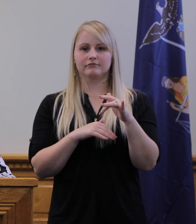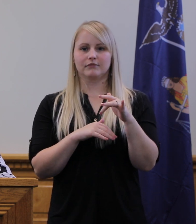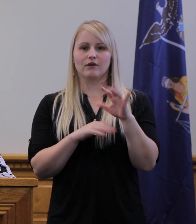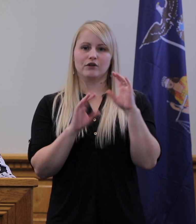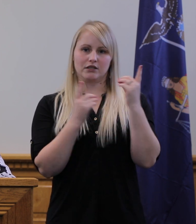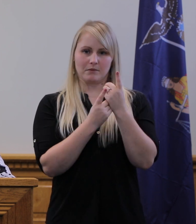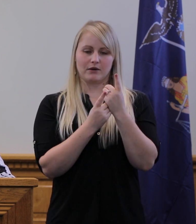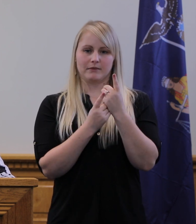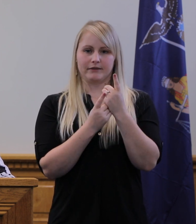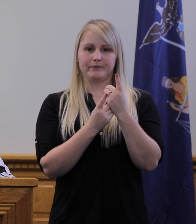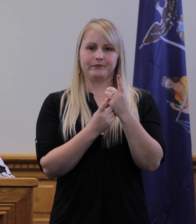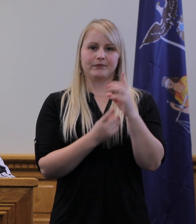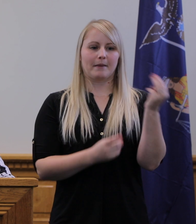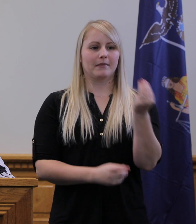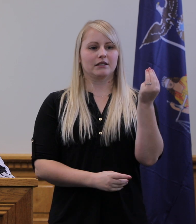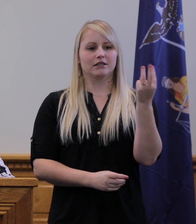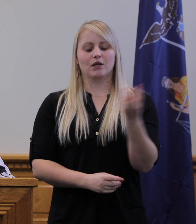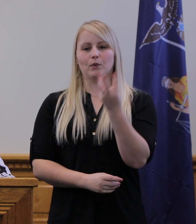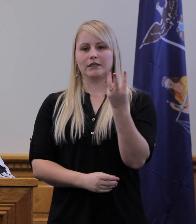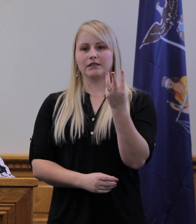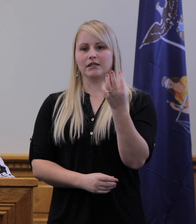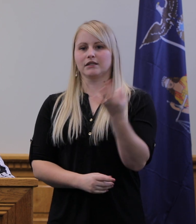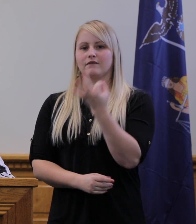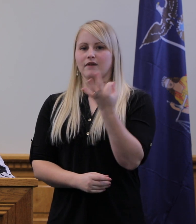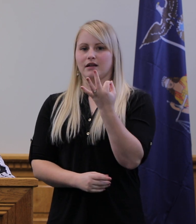only. Please call